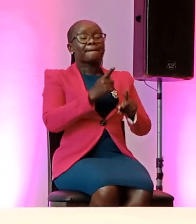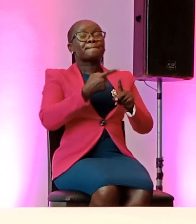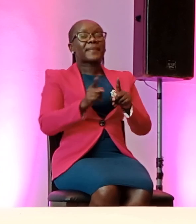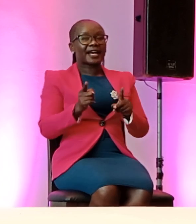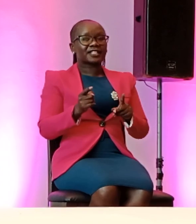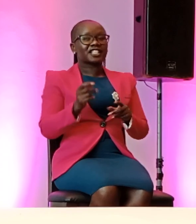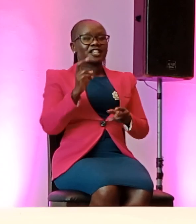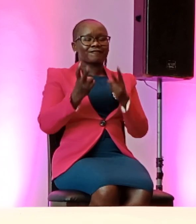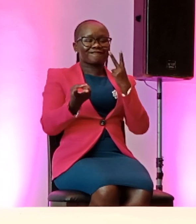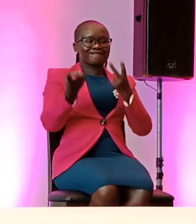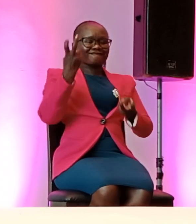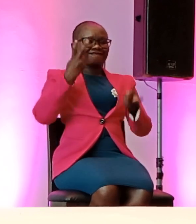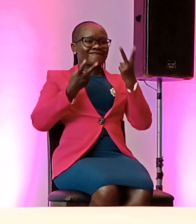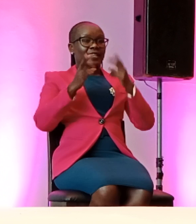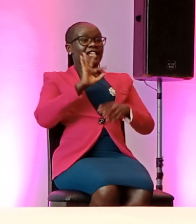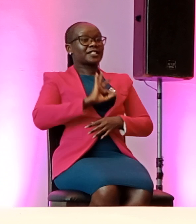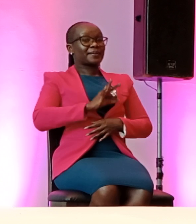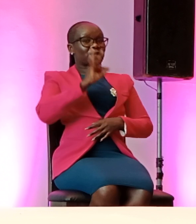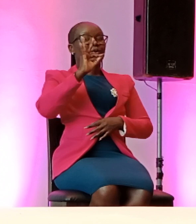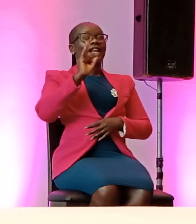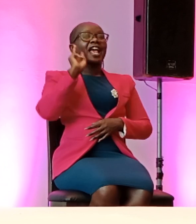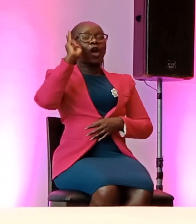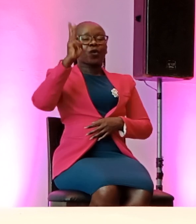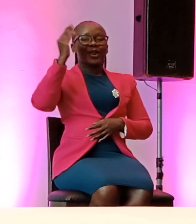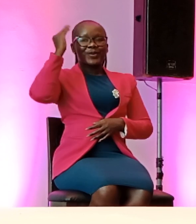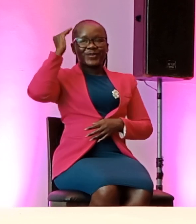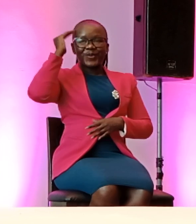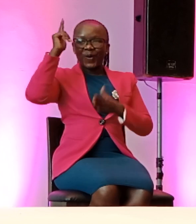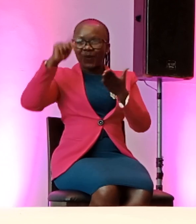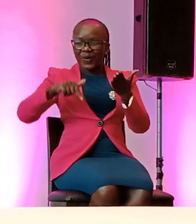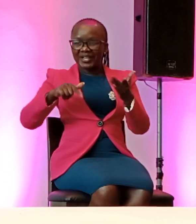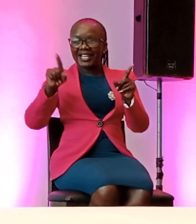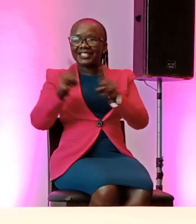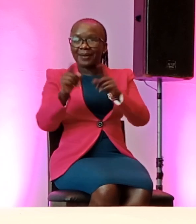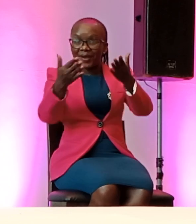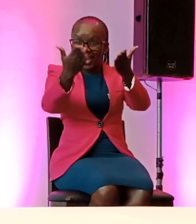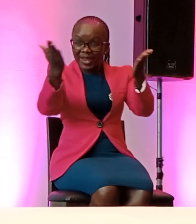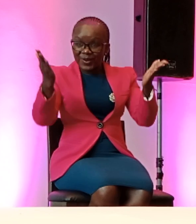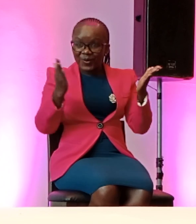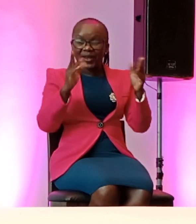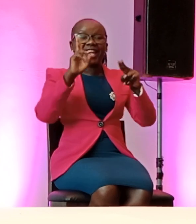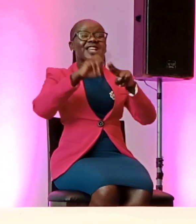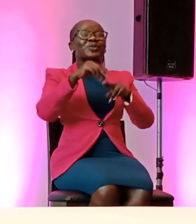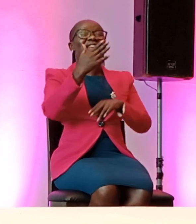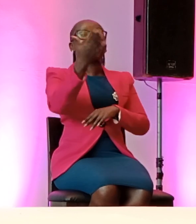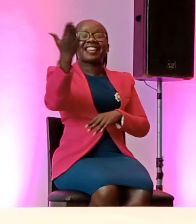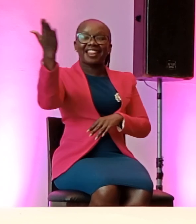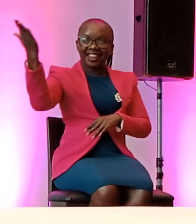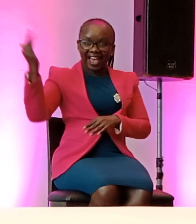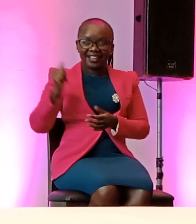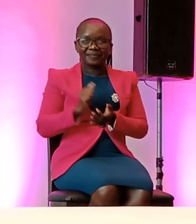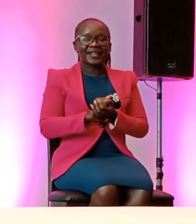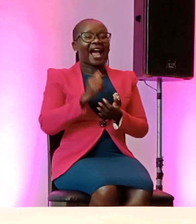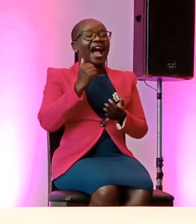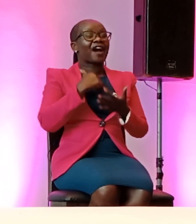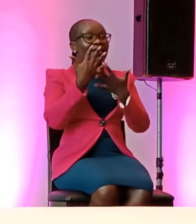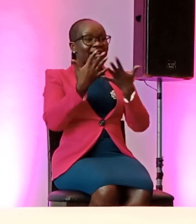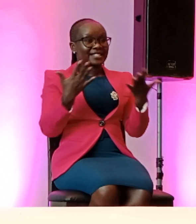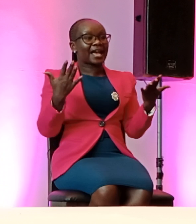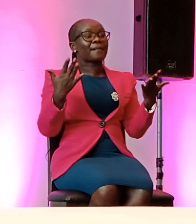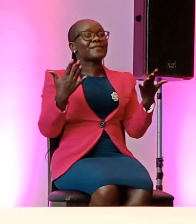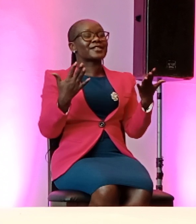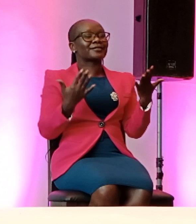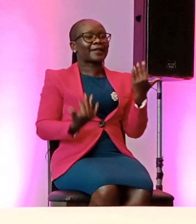take it in spiritual really, you will know that even you, as you sit there is something that